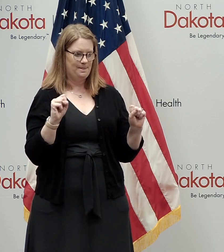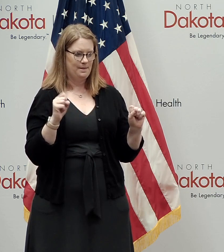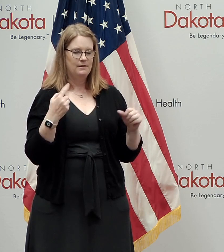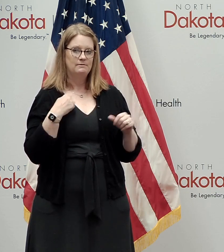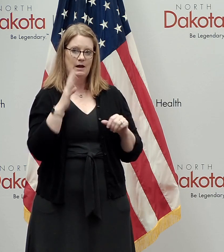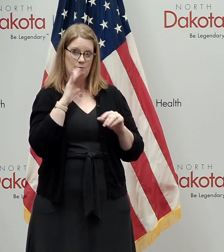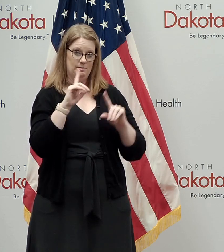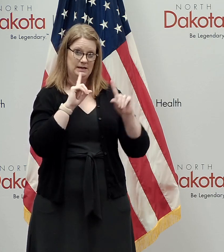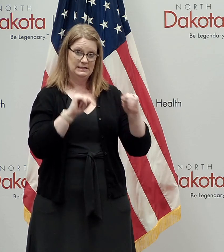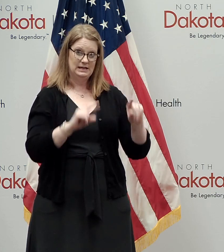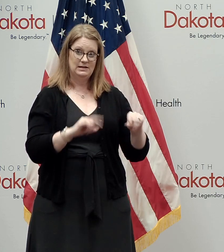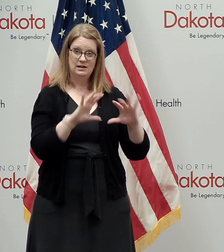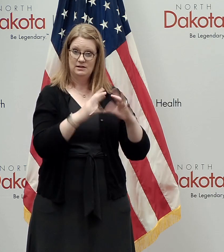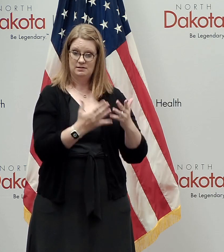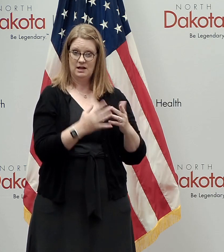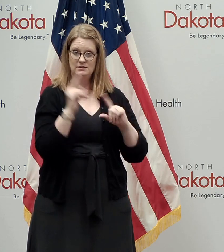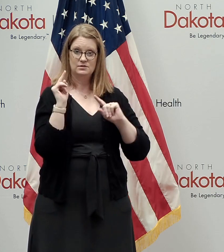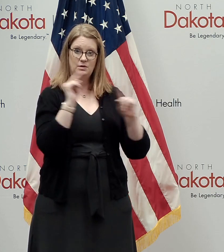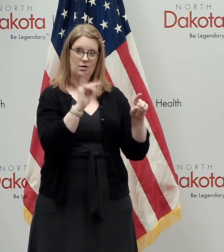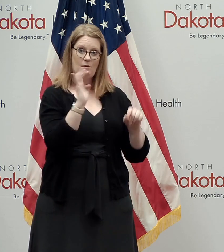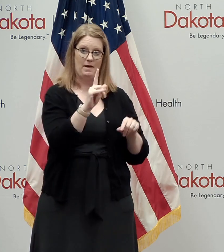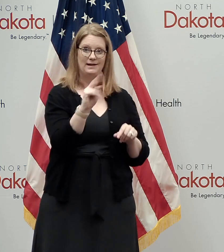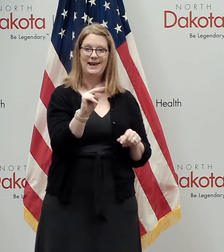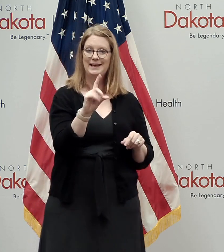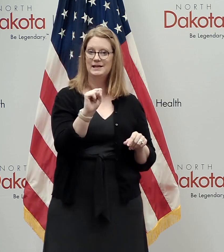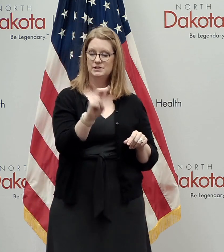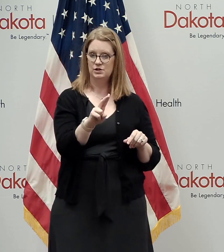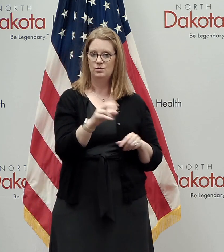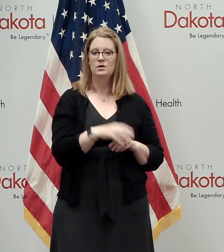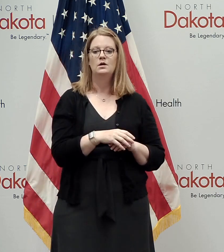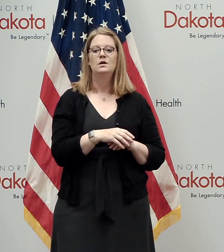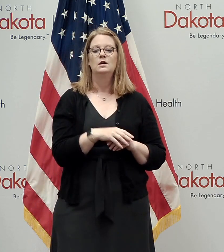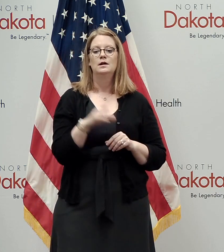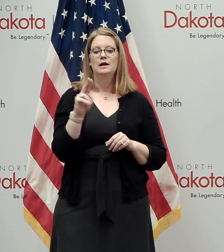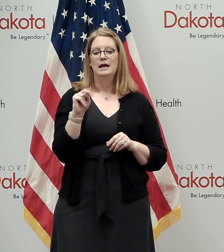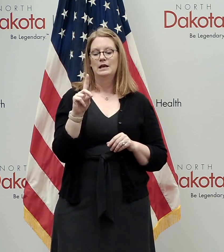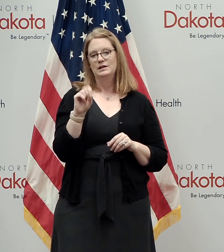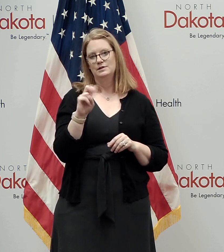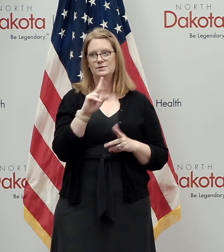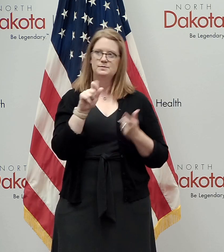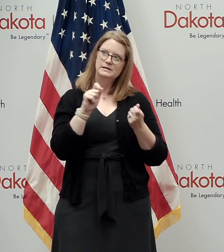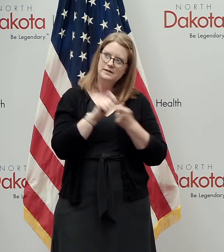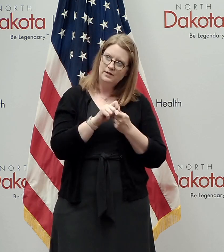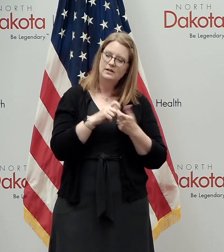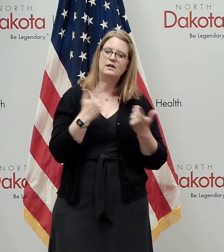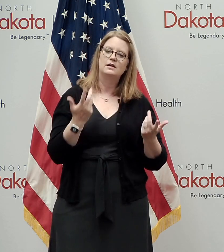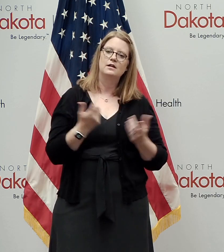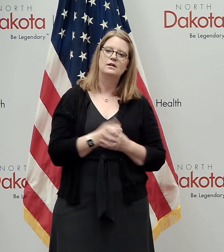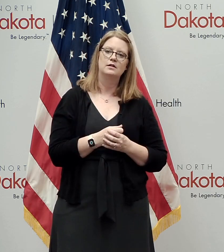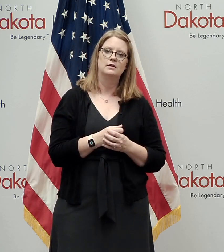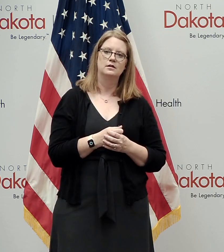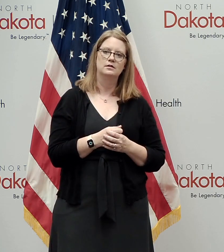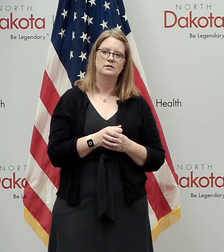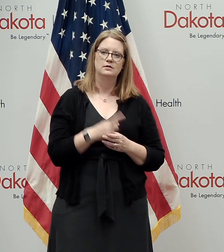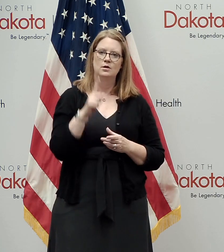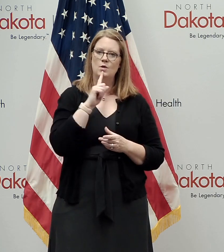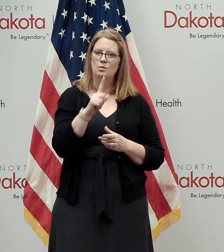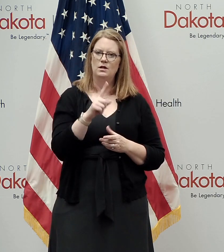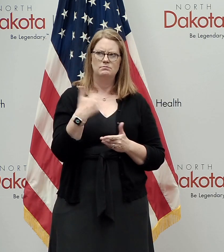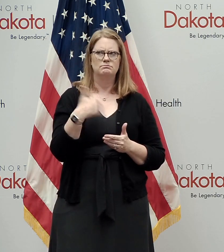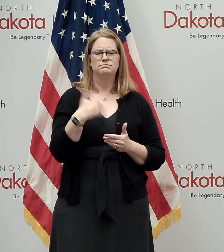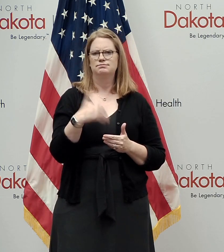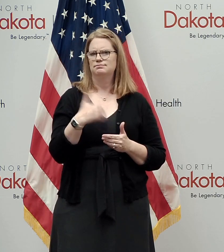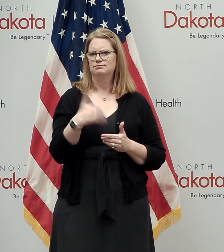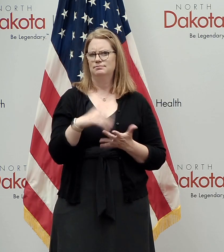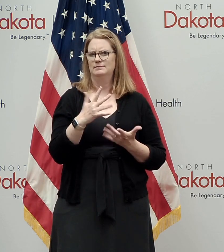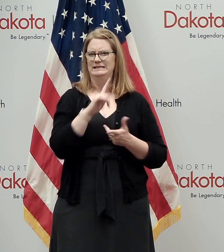attend classes in person when I go back to NDSU. NDSU specifically, I can speak on behalf, has done an excellent job